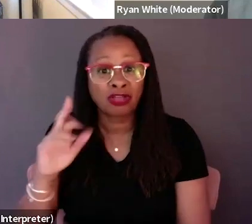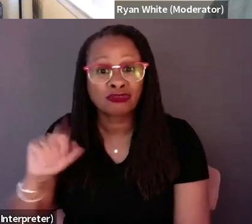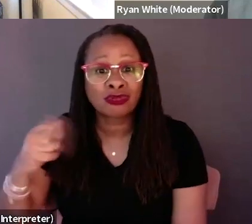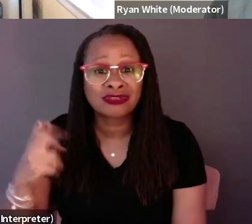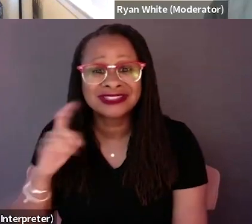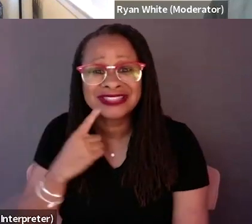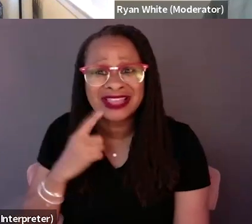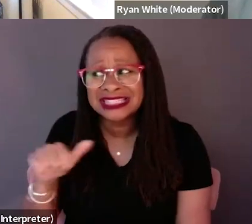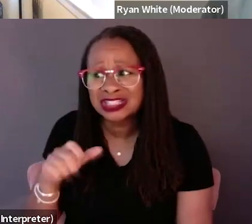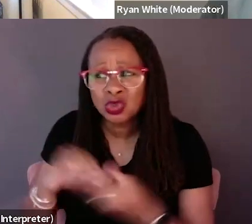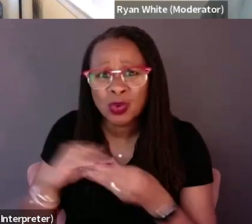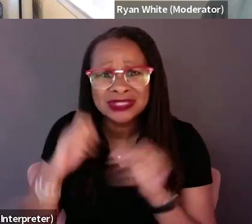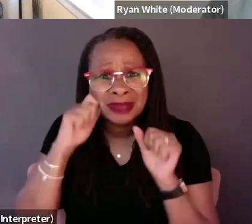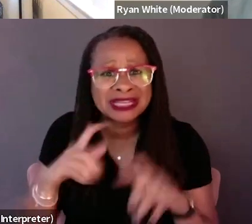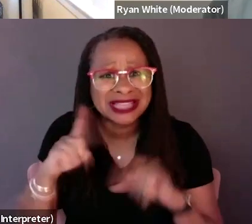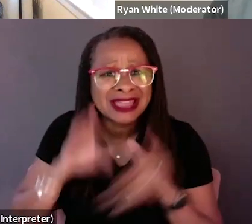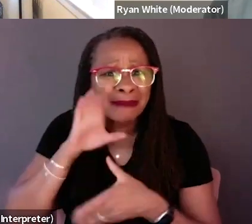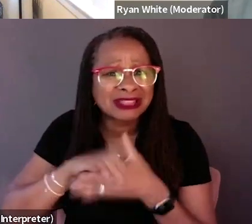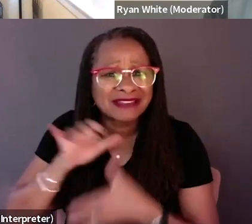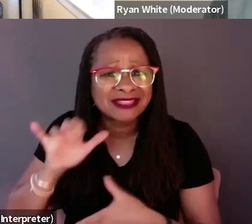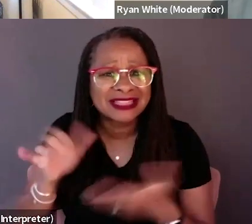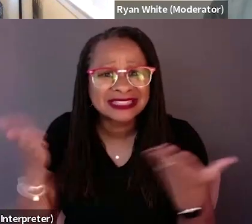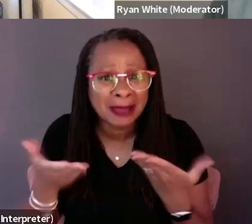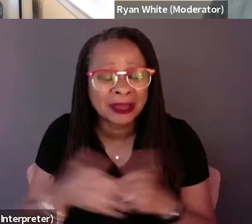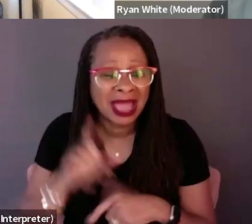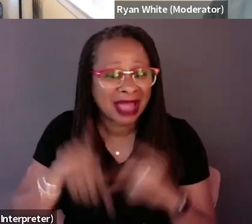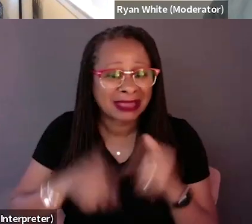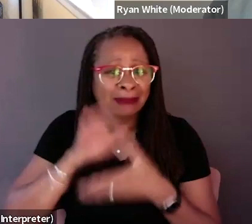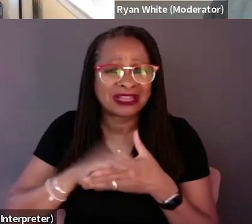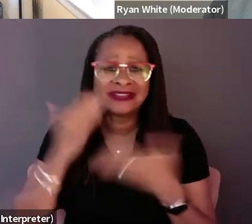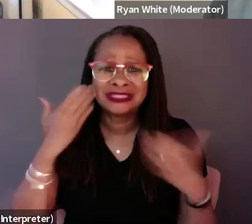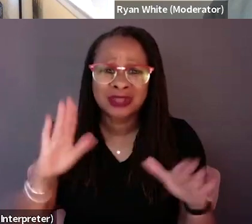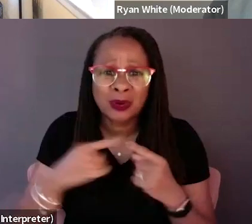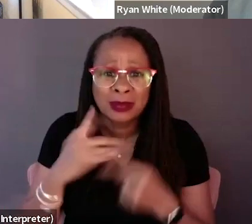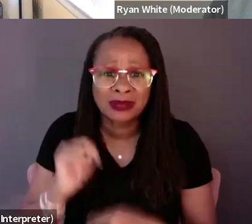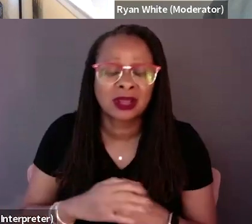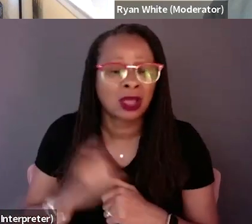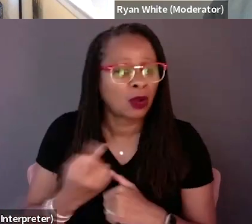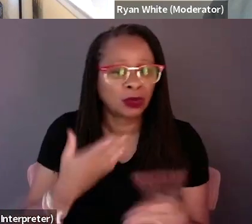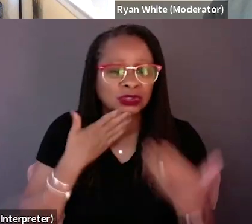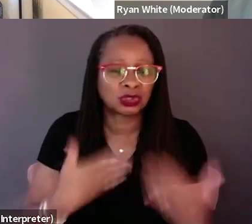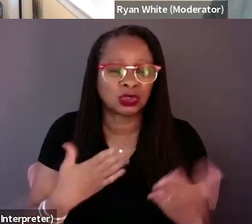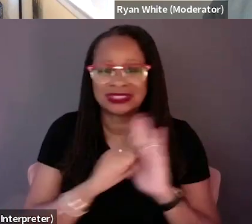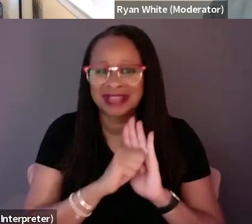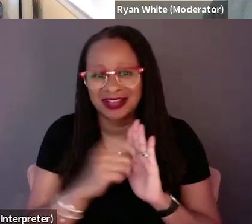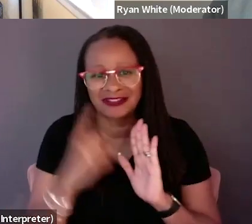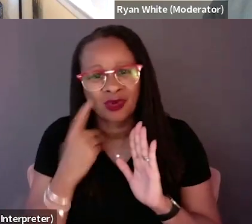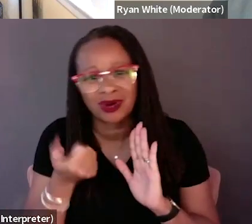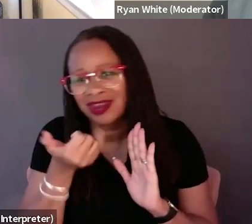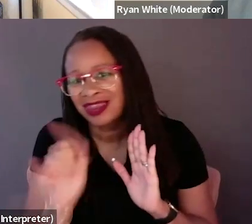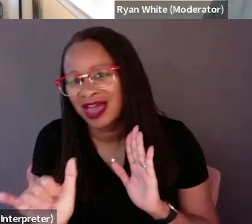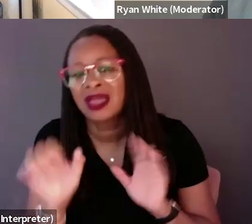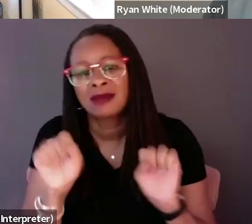God, I can't believe this." And I can't believe I didn't know about it. Always a good sign, I think,